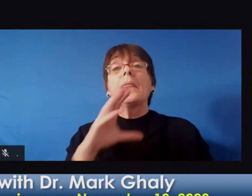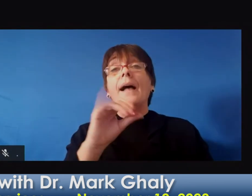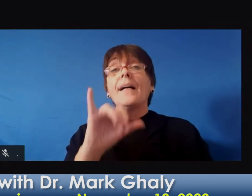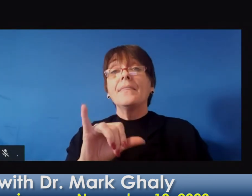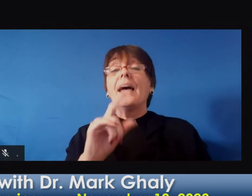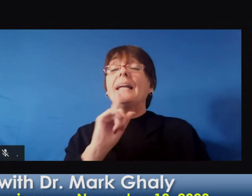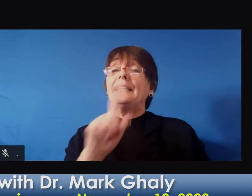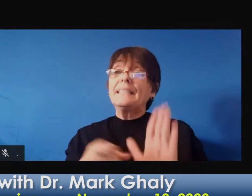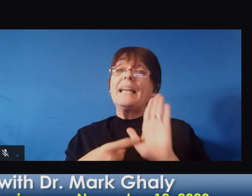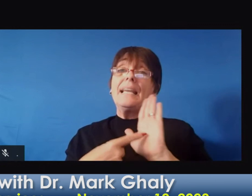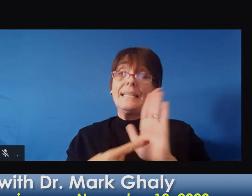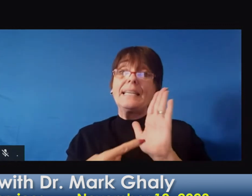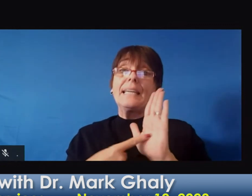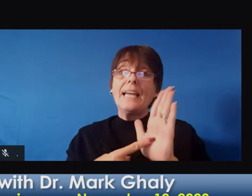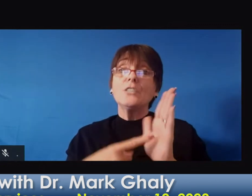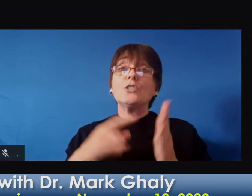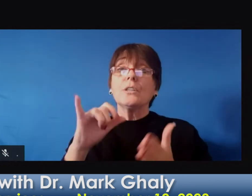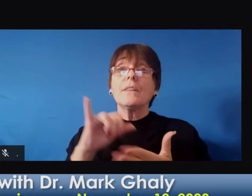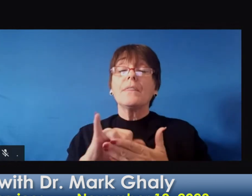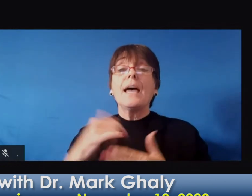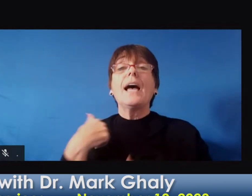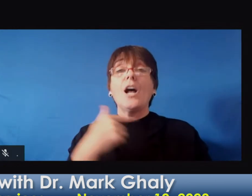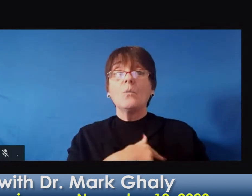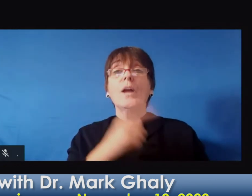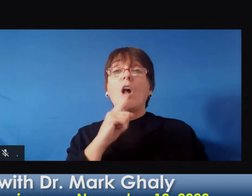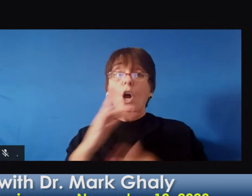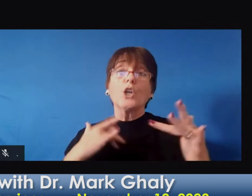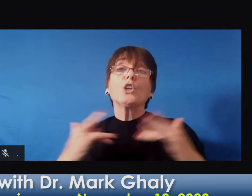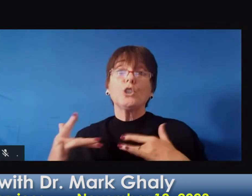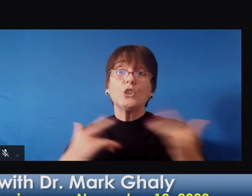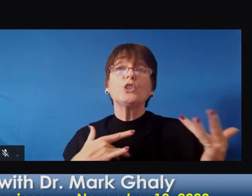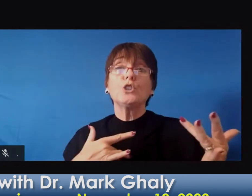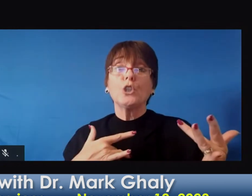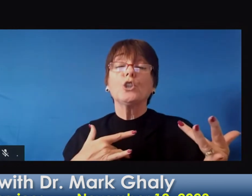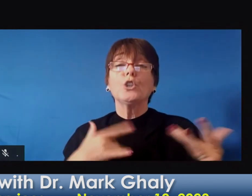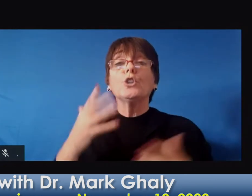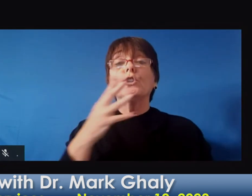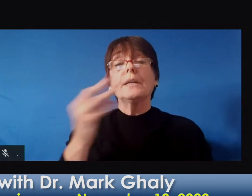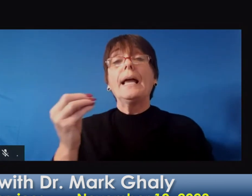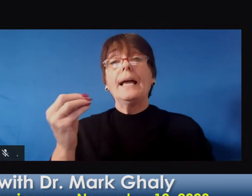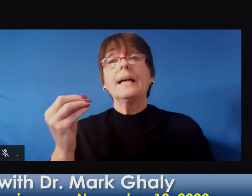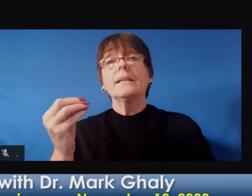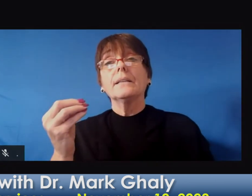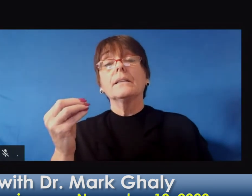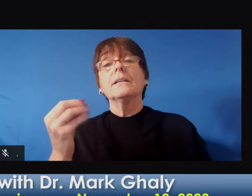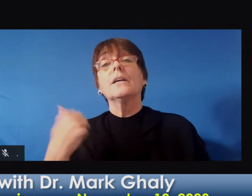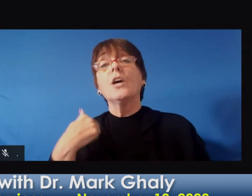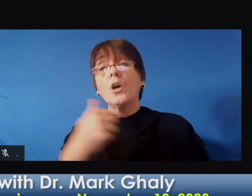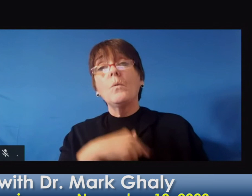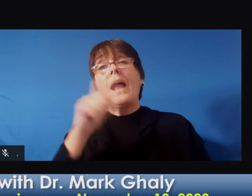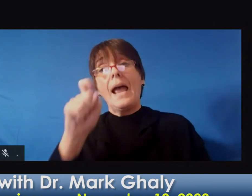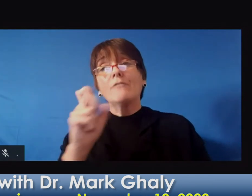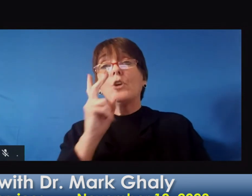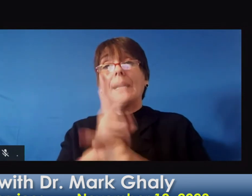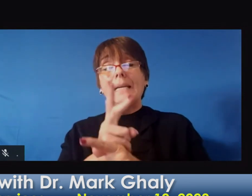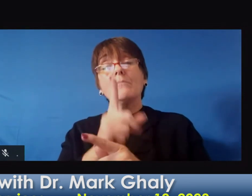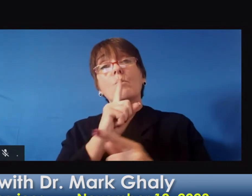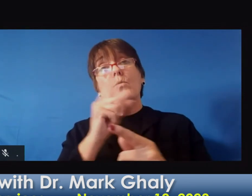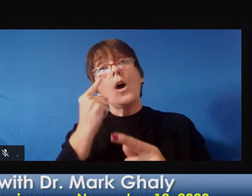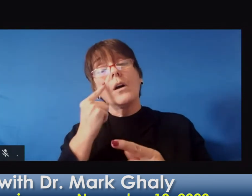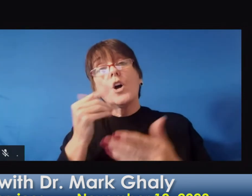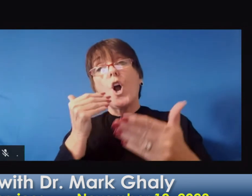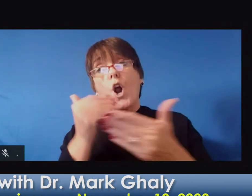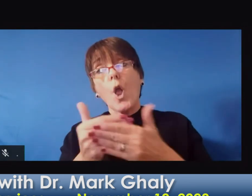an indication that we're concerned and that that we have to keep a close watch on